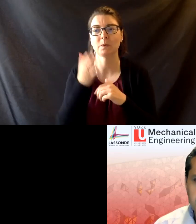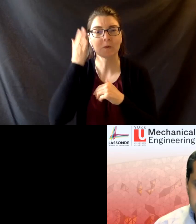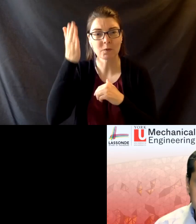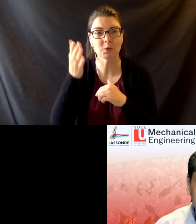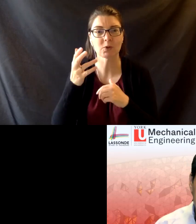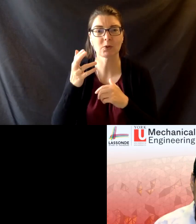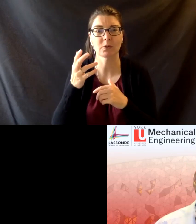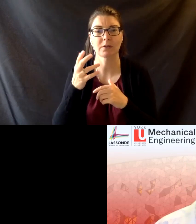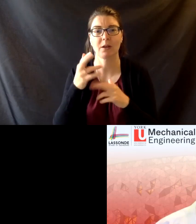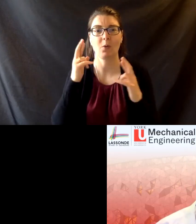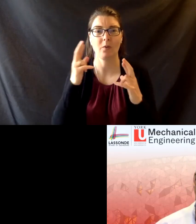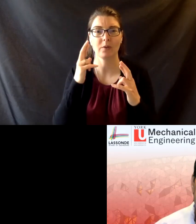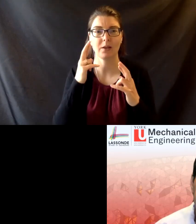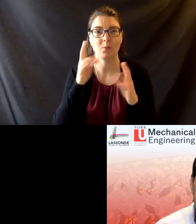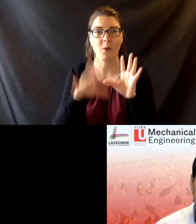will be more productive. Thank you.